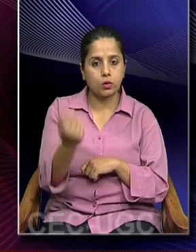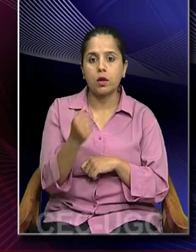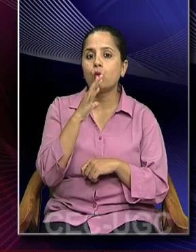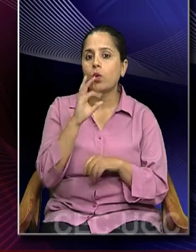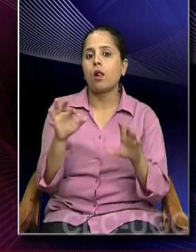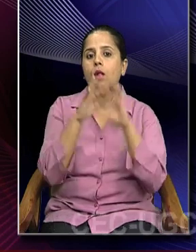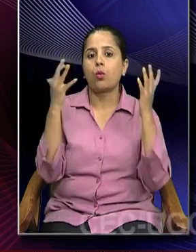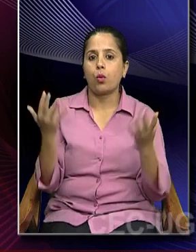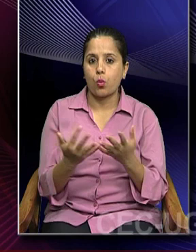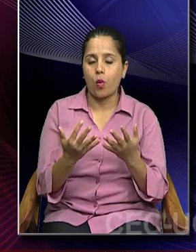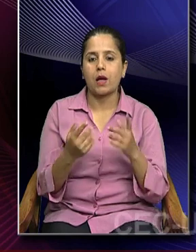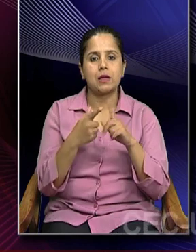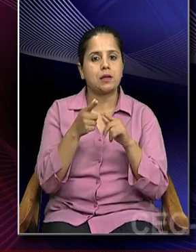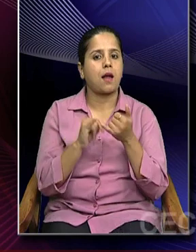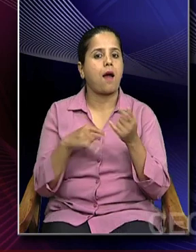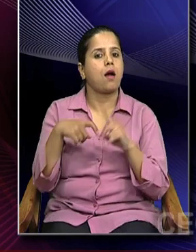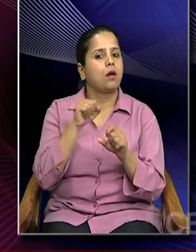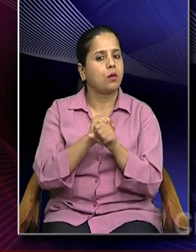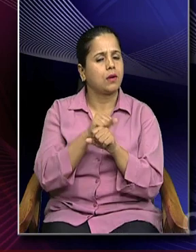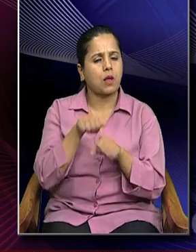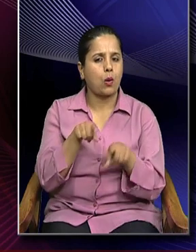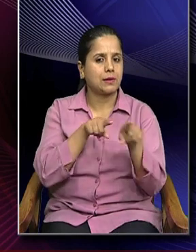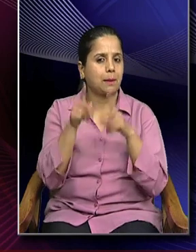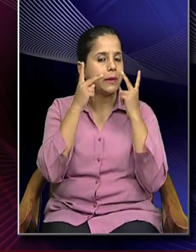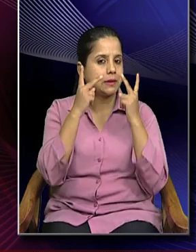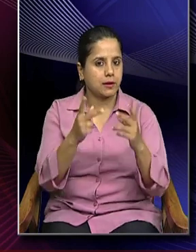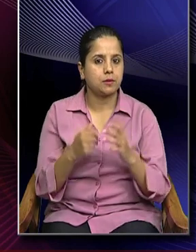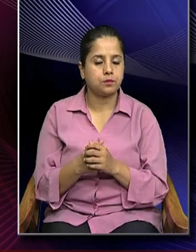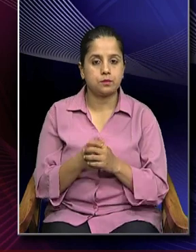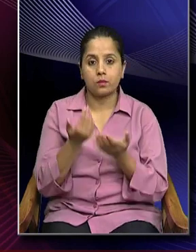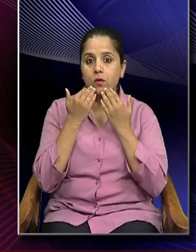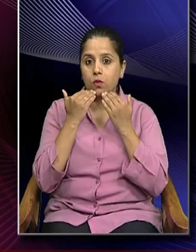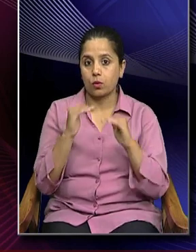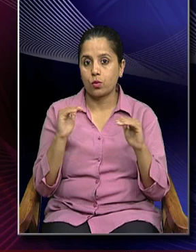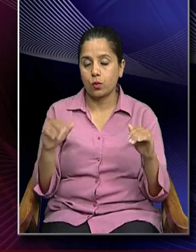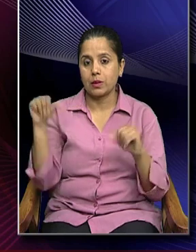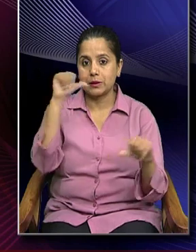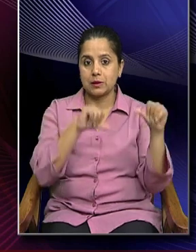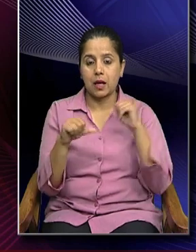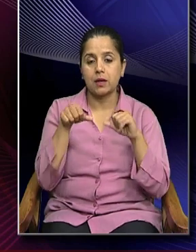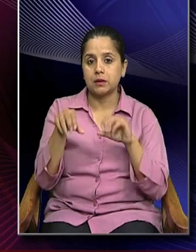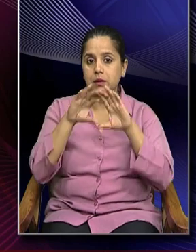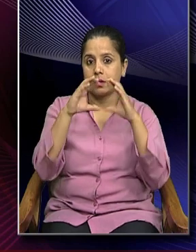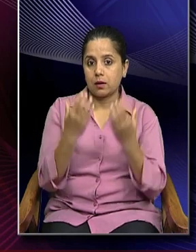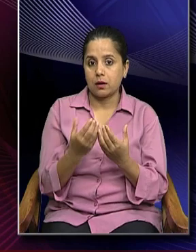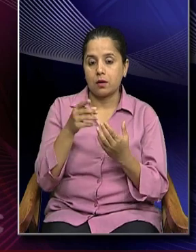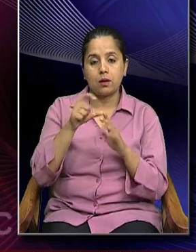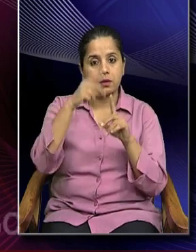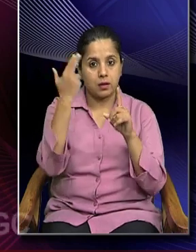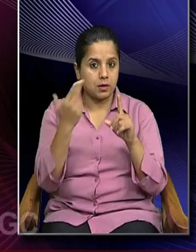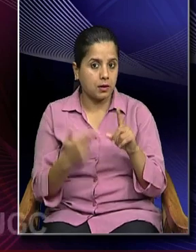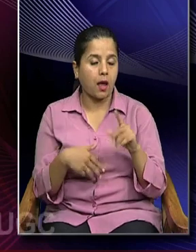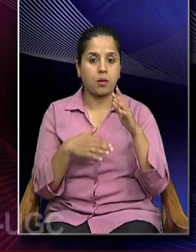real world task. Let's take an example. The students in a science class, they design and